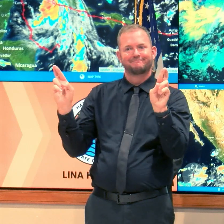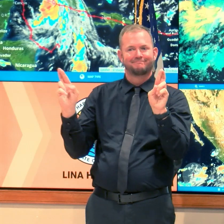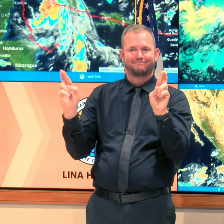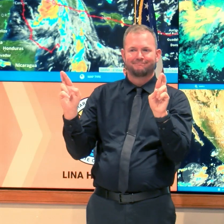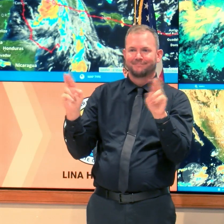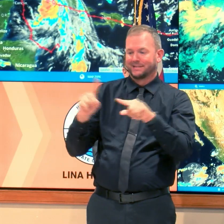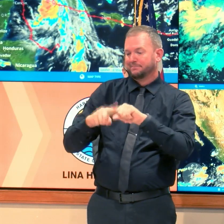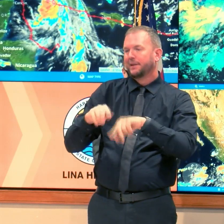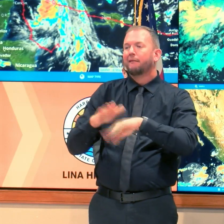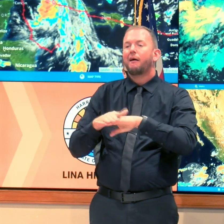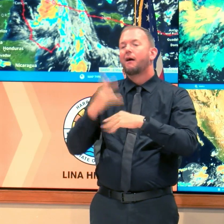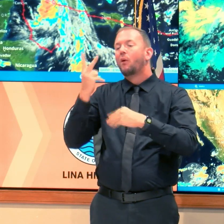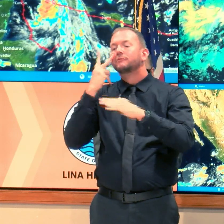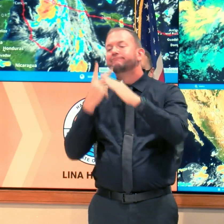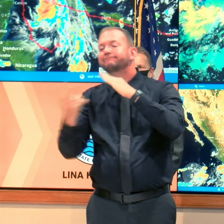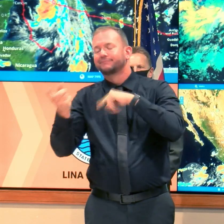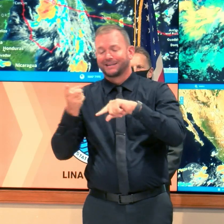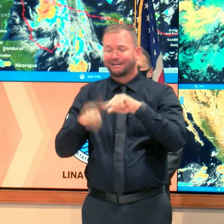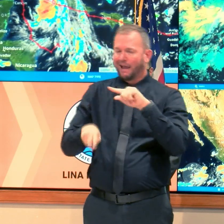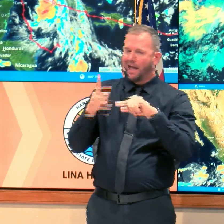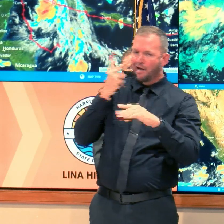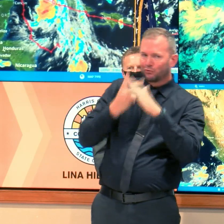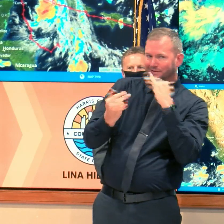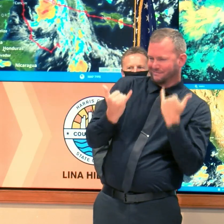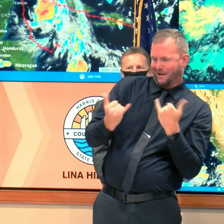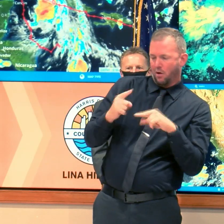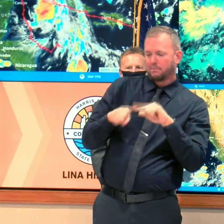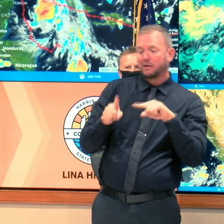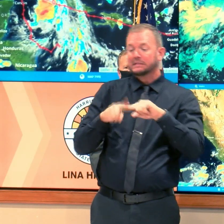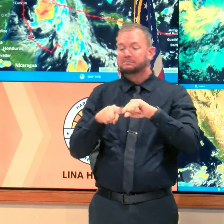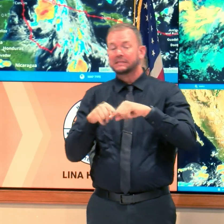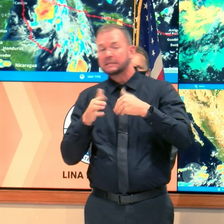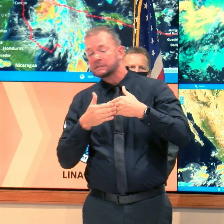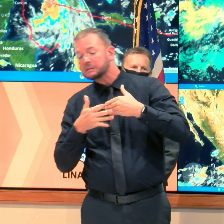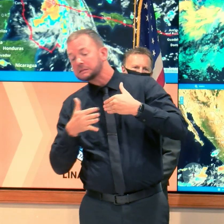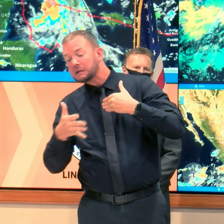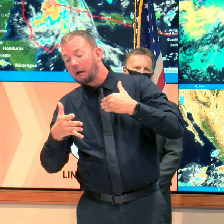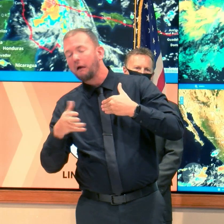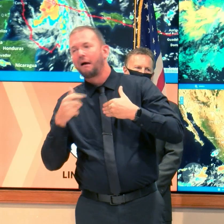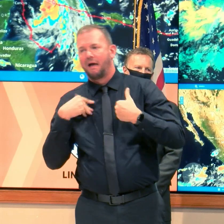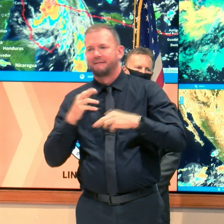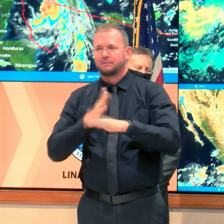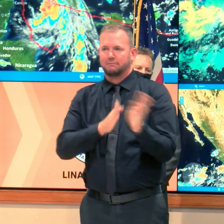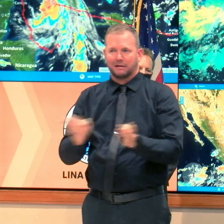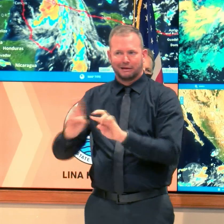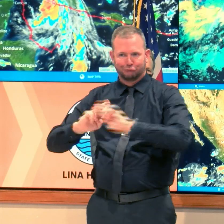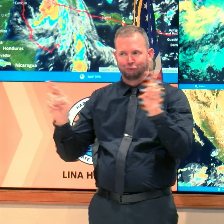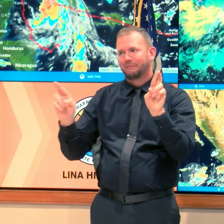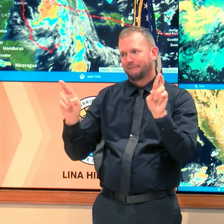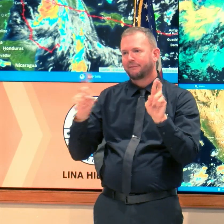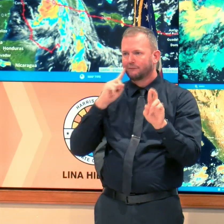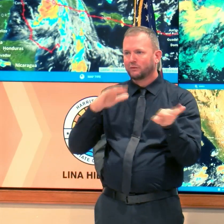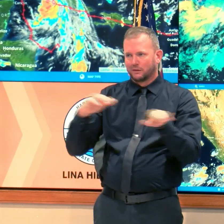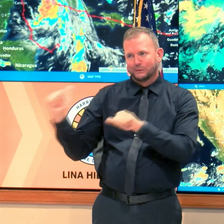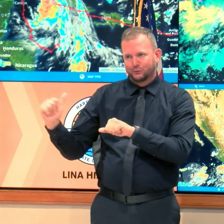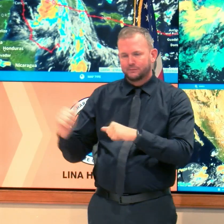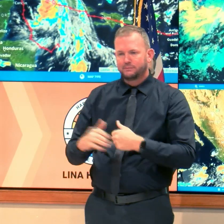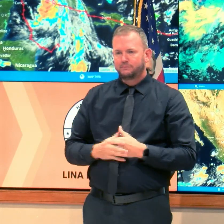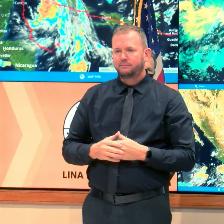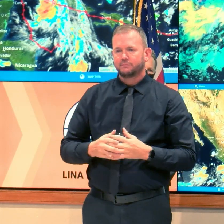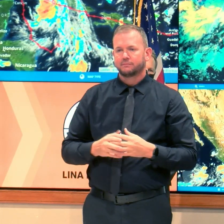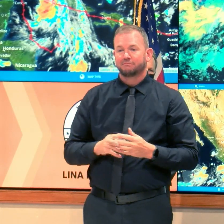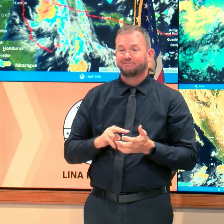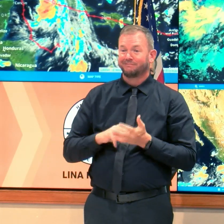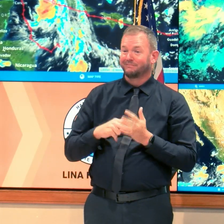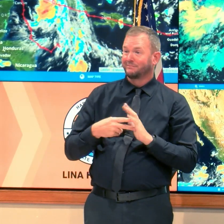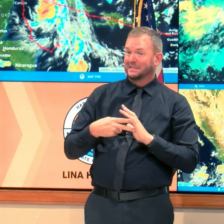tomorrow, to kind of stay off the road, so to speak, into Wednesday, Tuesday night, Wednesday, to allow, for